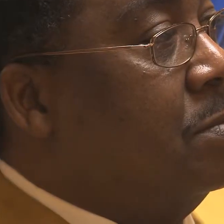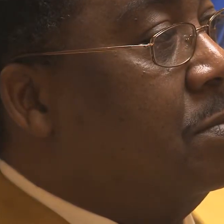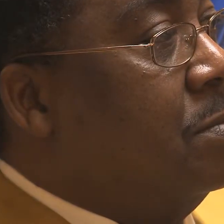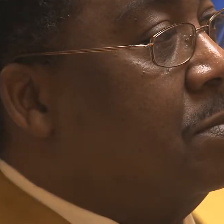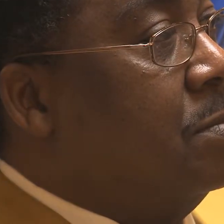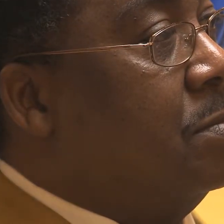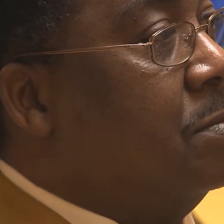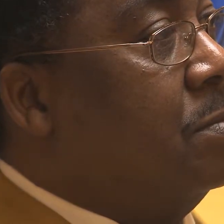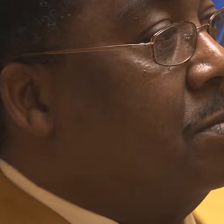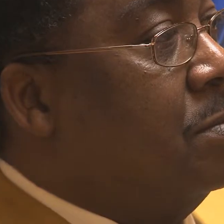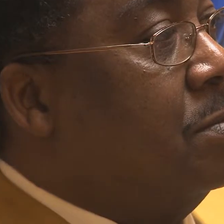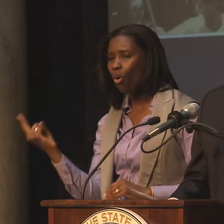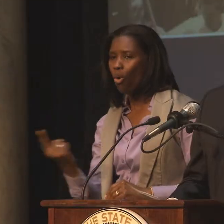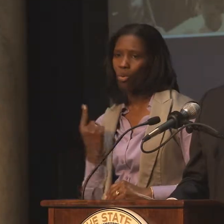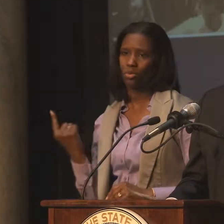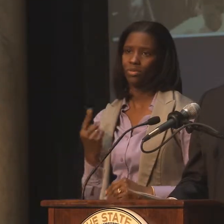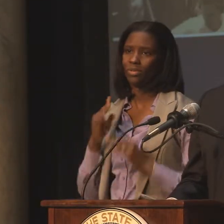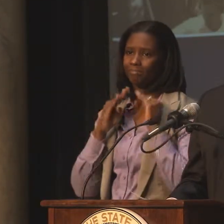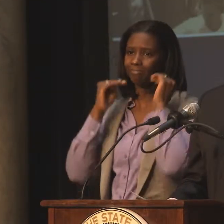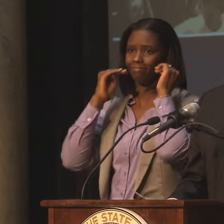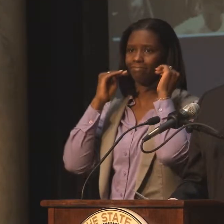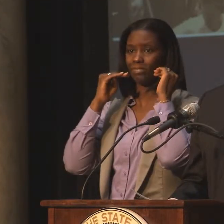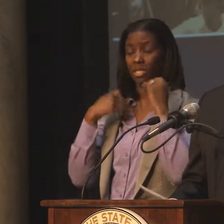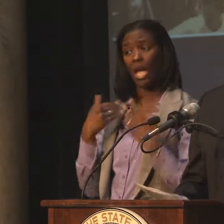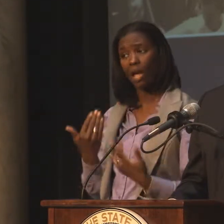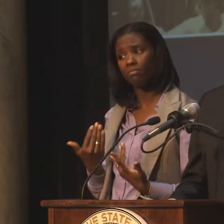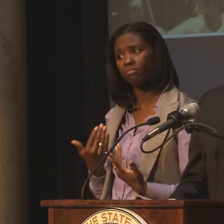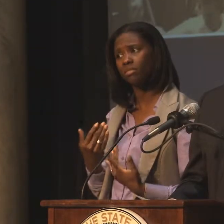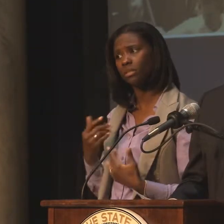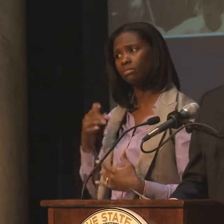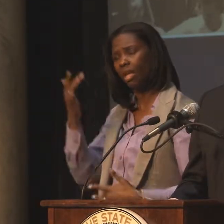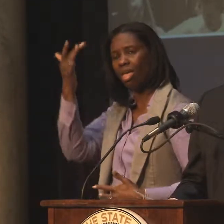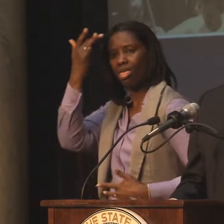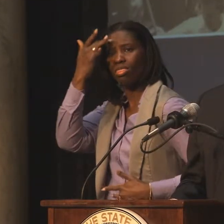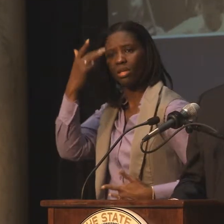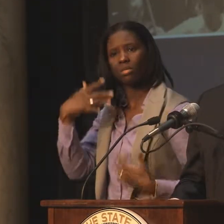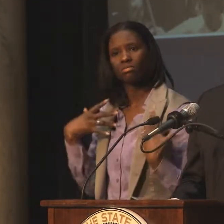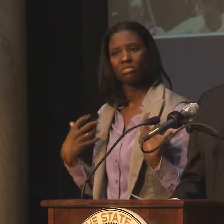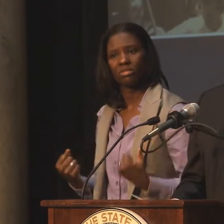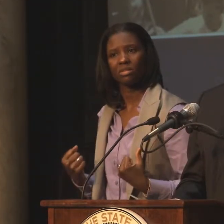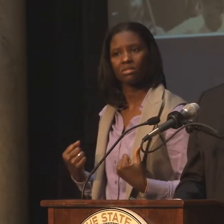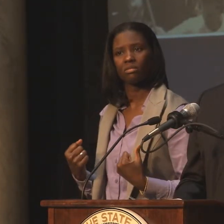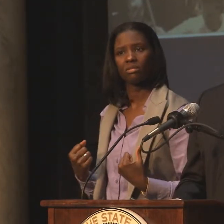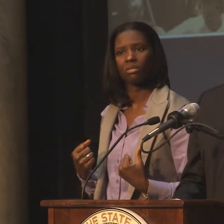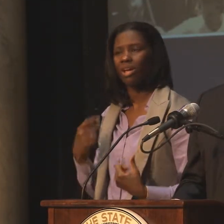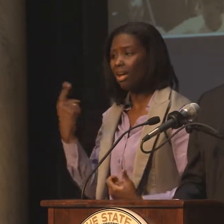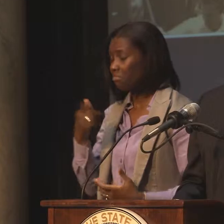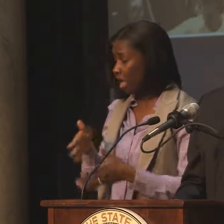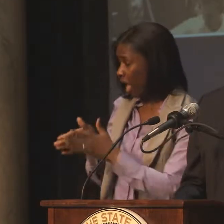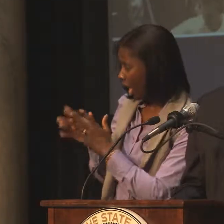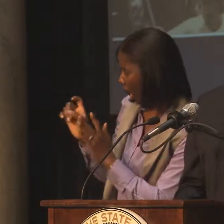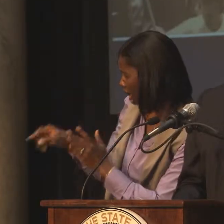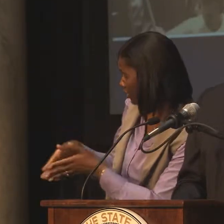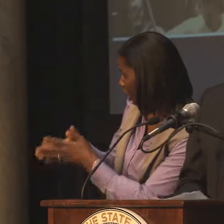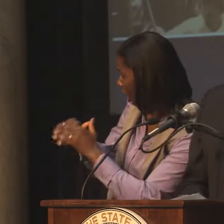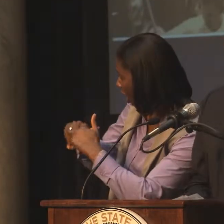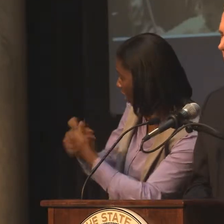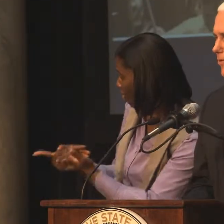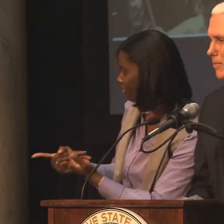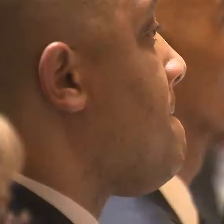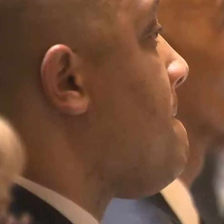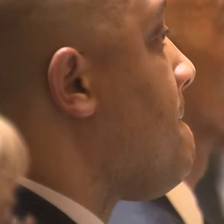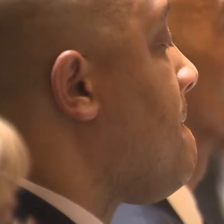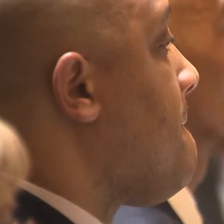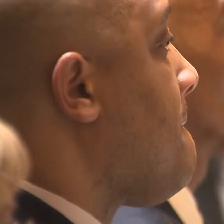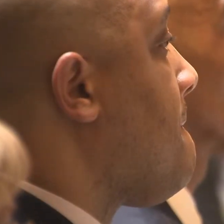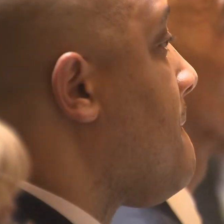on. Whatever her challenges were, and she had physical challenges, as time went on, every time I asked her how she was, she said, I'm